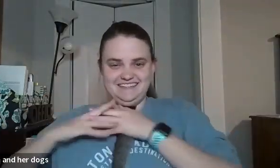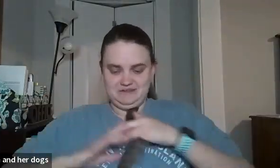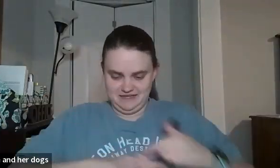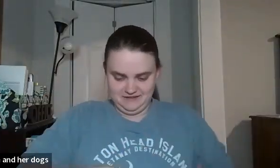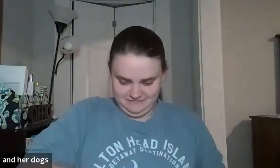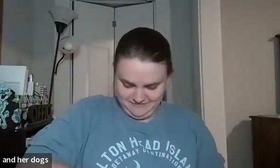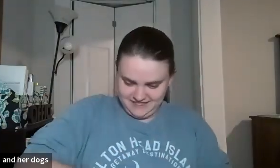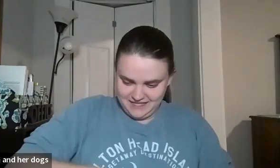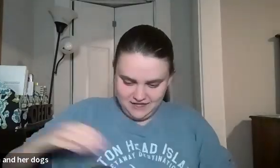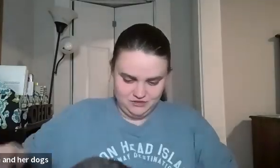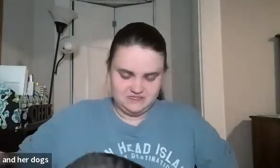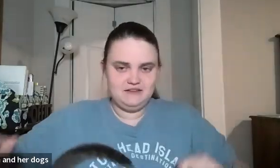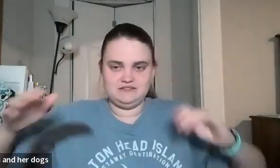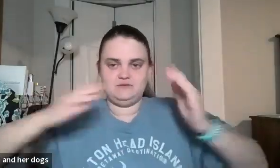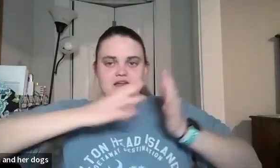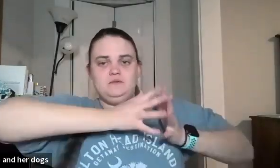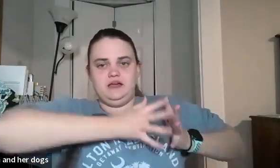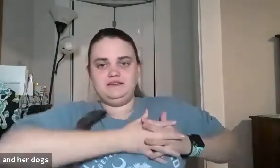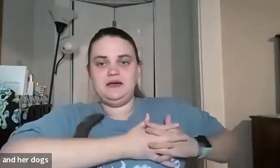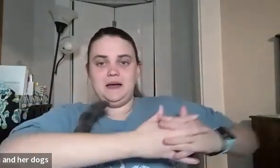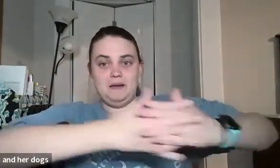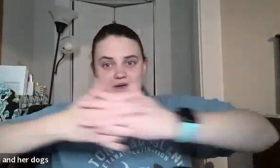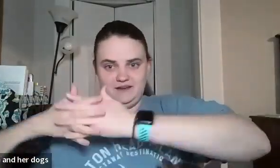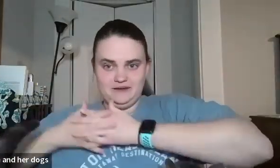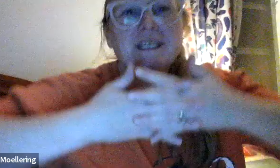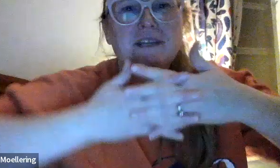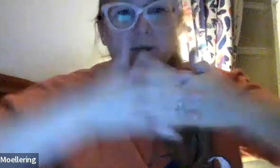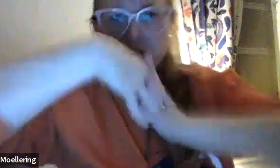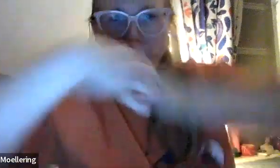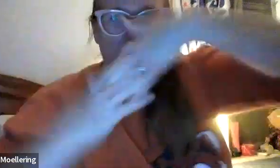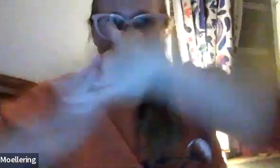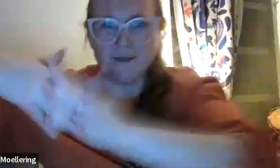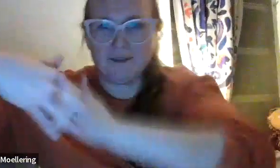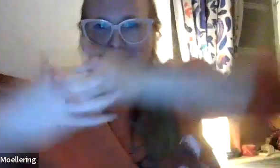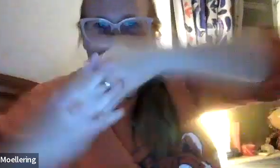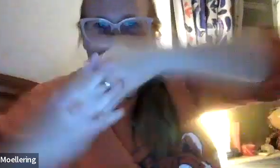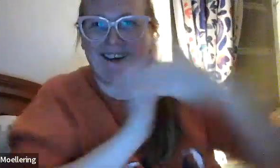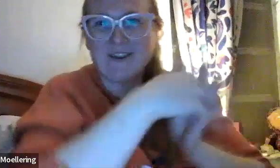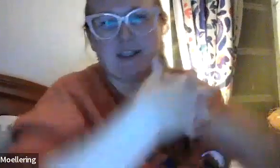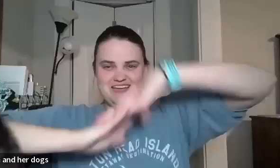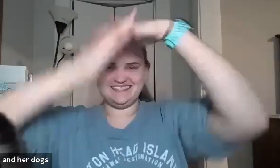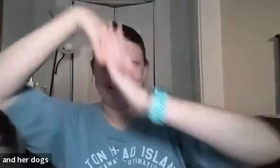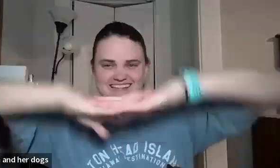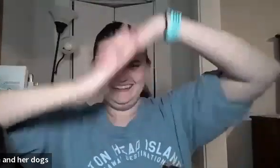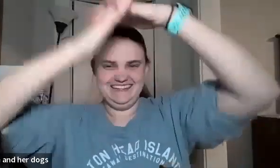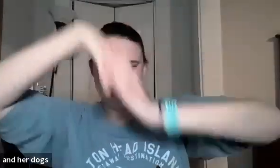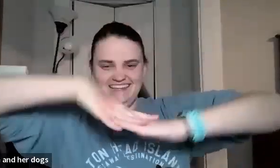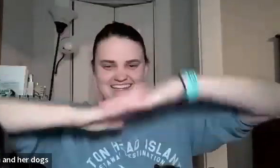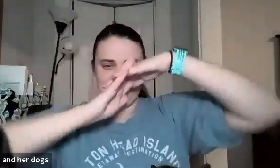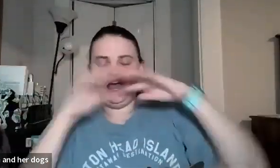Okay. Cat, your tail is right in the way. I really kind of thought you were going to do a wave. Wave, Which also be like really American. I